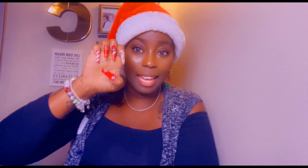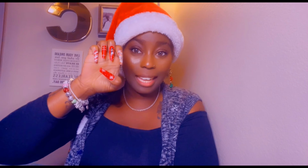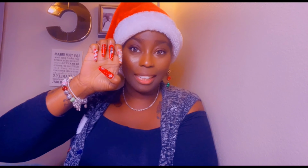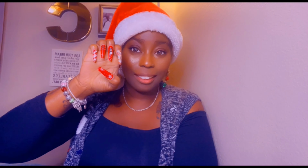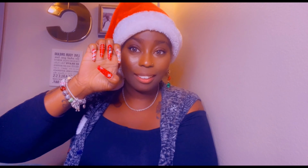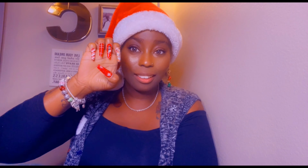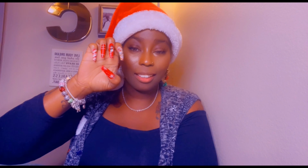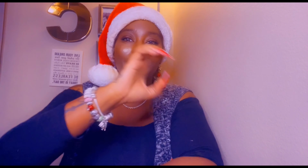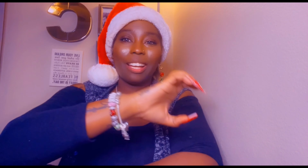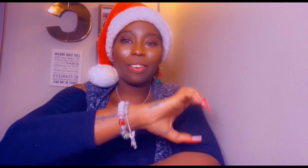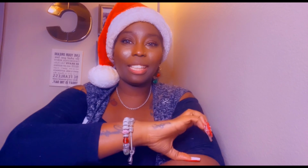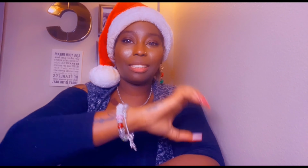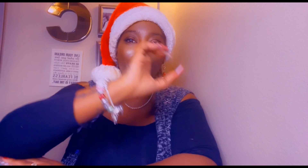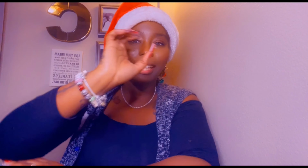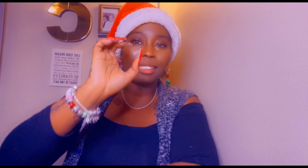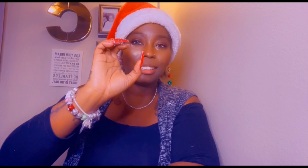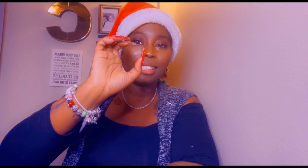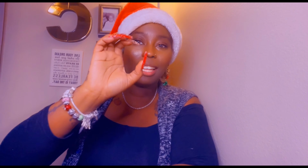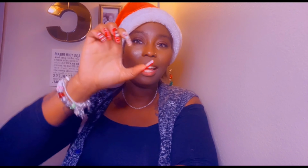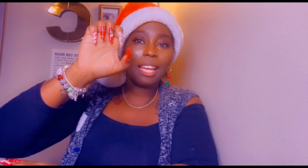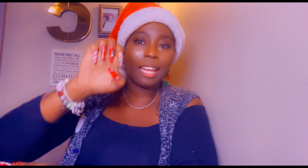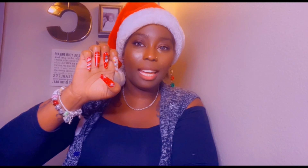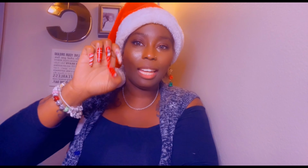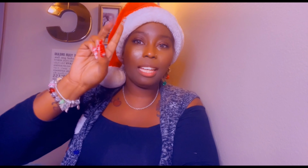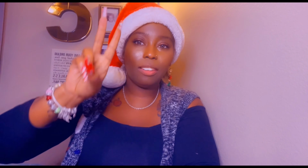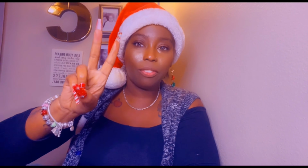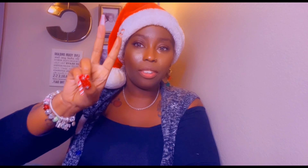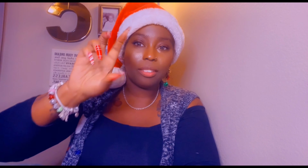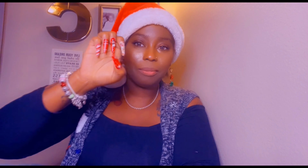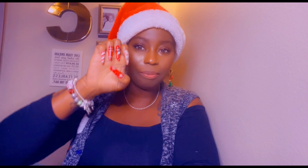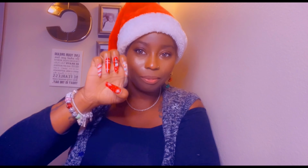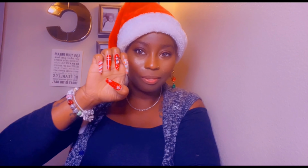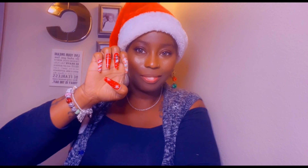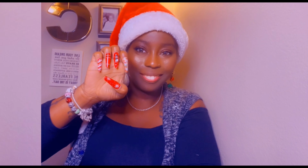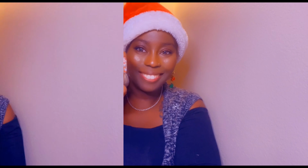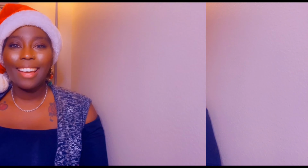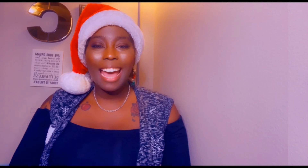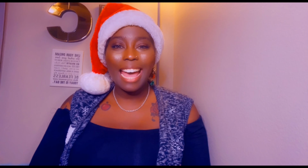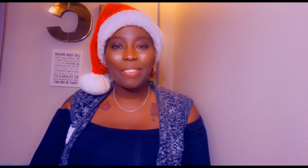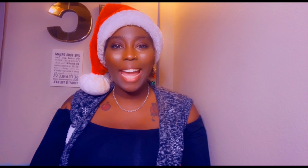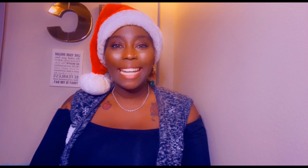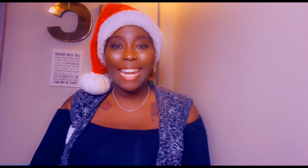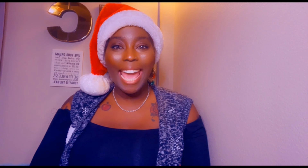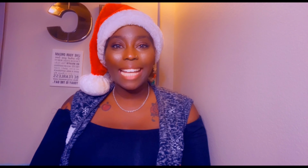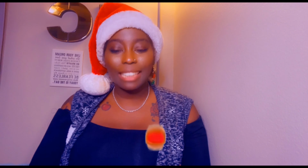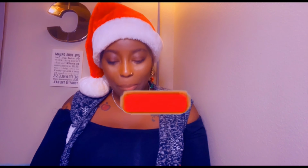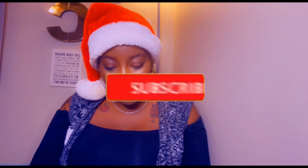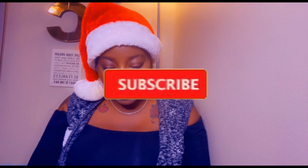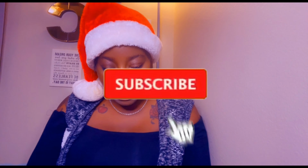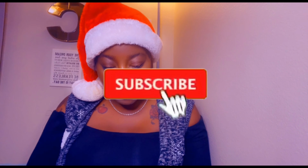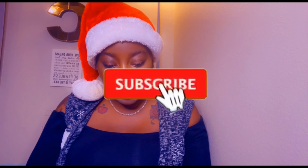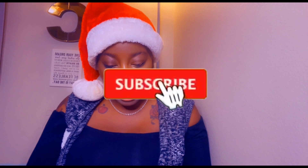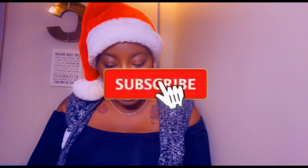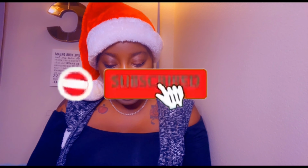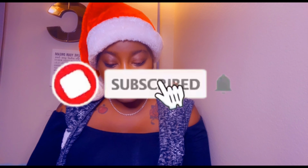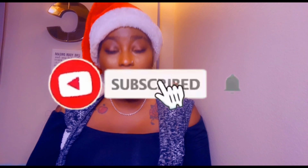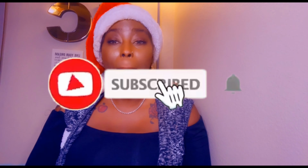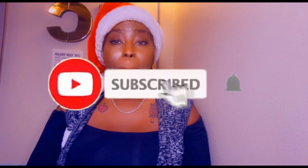E. Christmas Eve. Alright, next I'm going to teach you guys